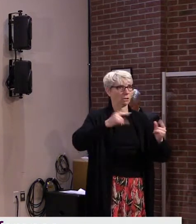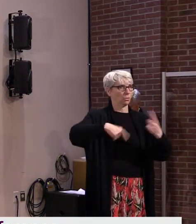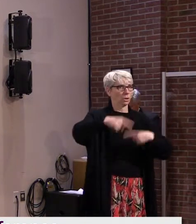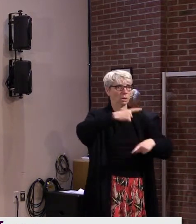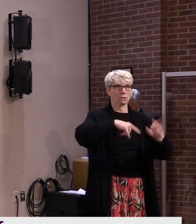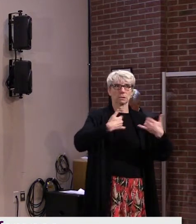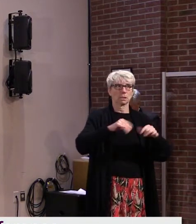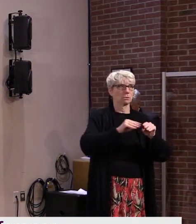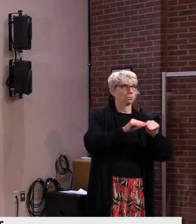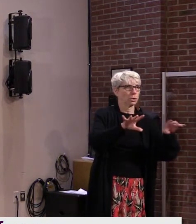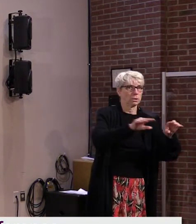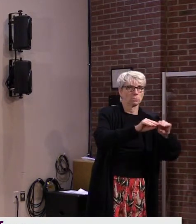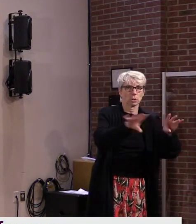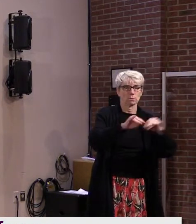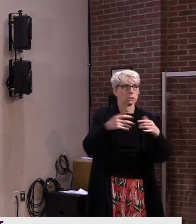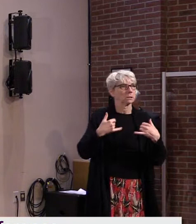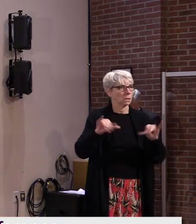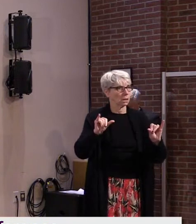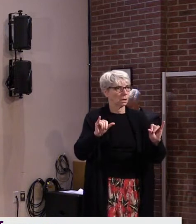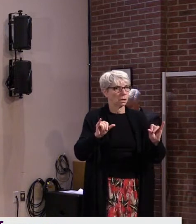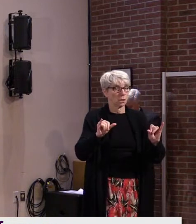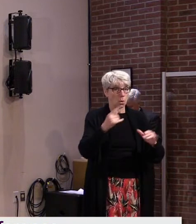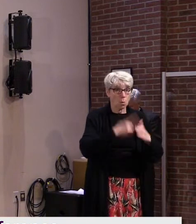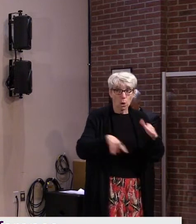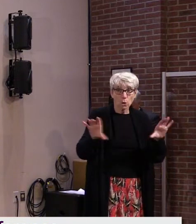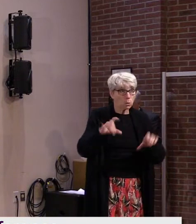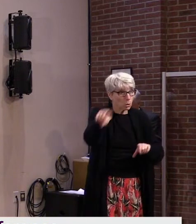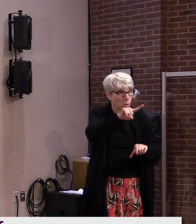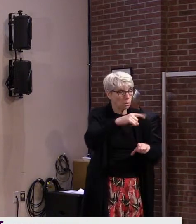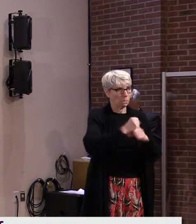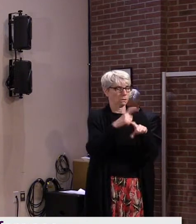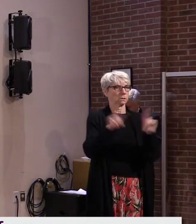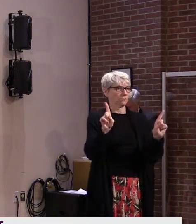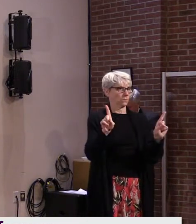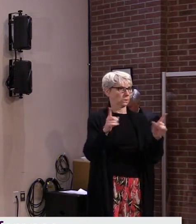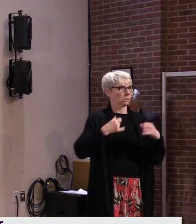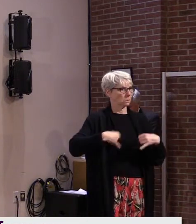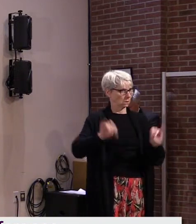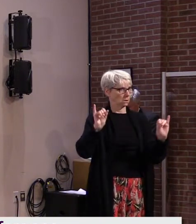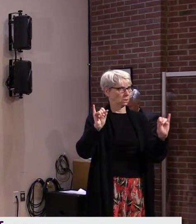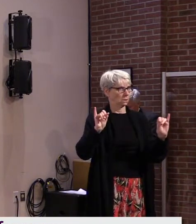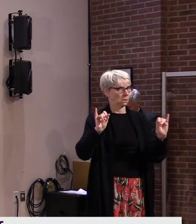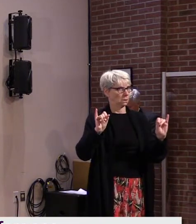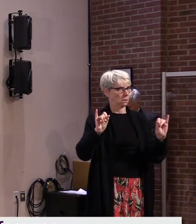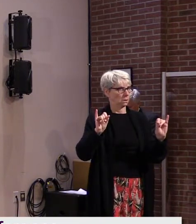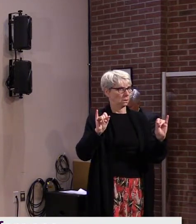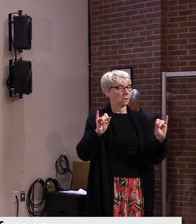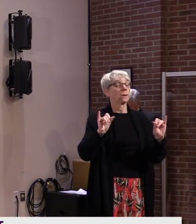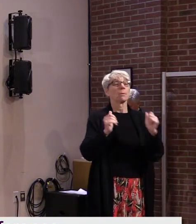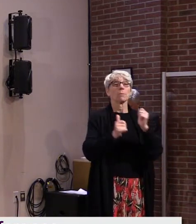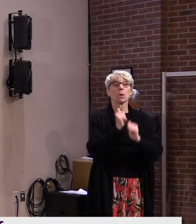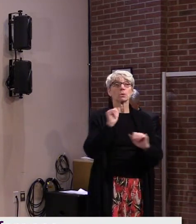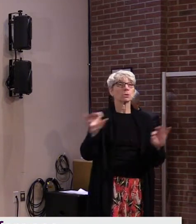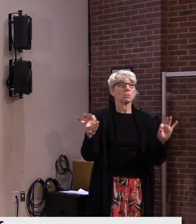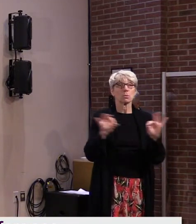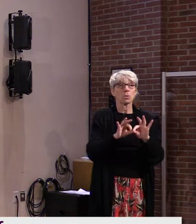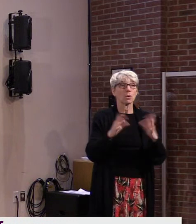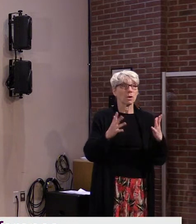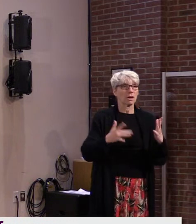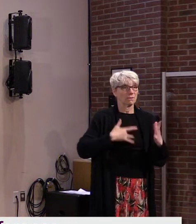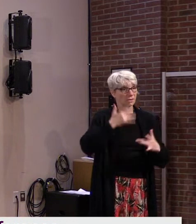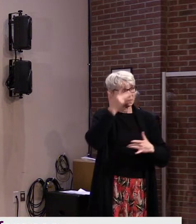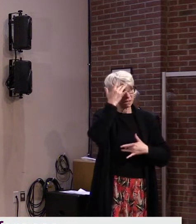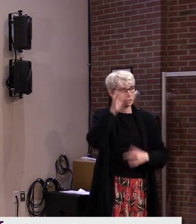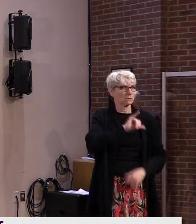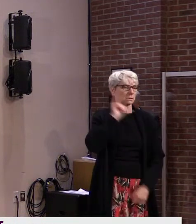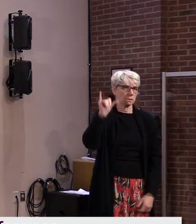communities, and your actions will still make a difference. Besides the most important thing, which is staying home if you're